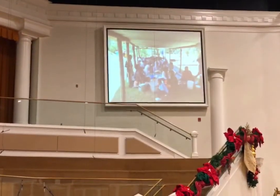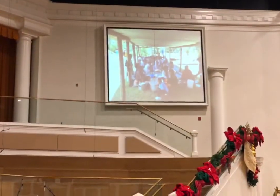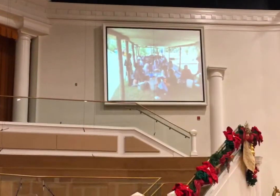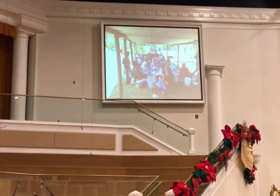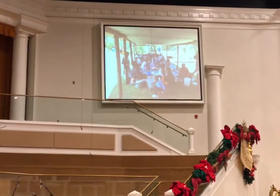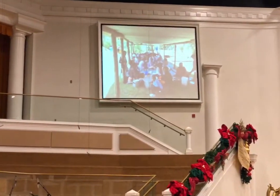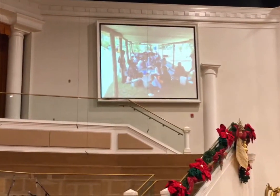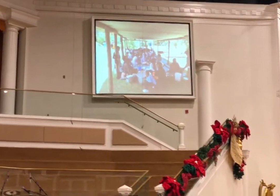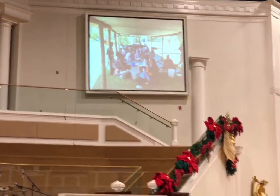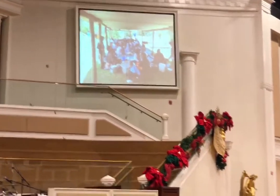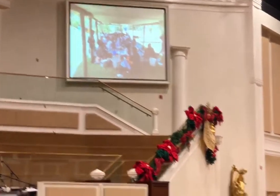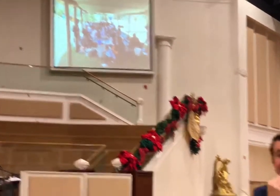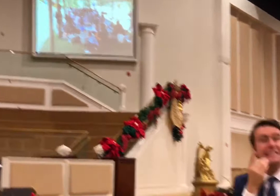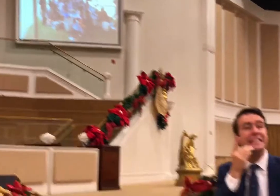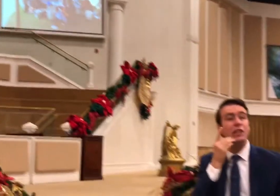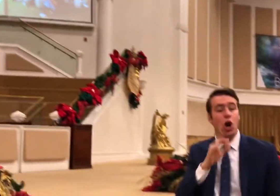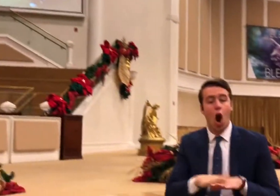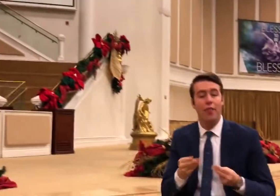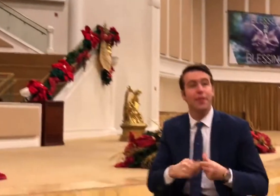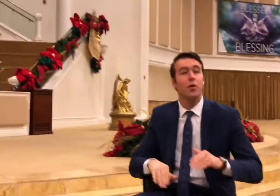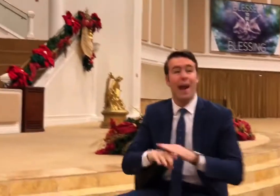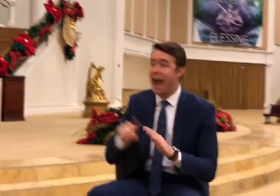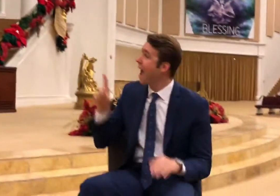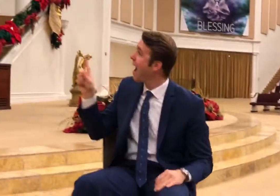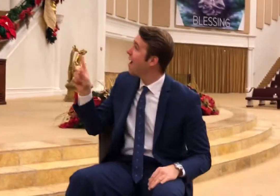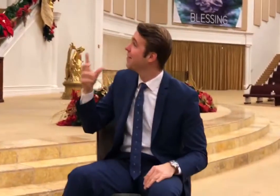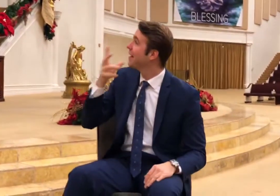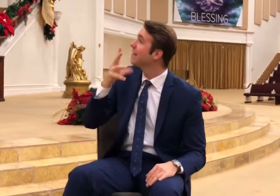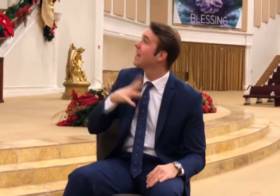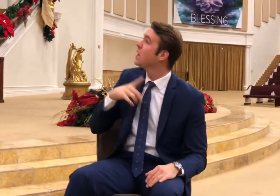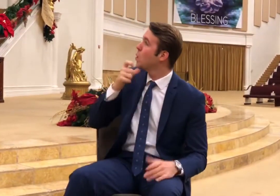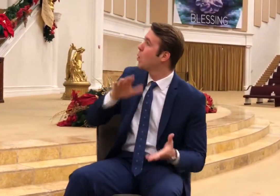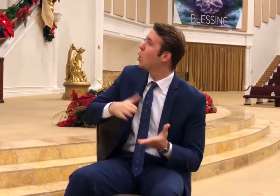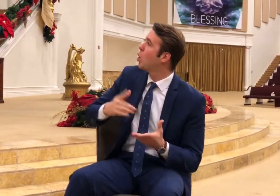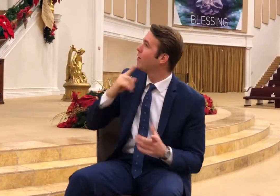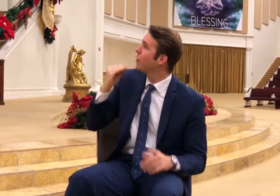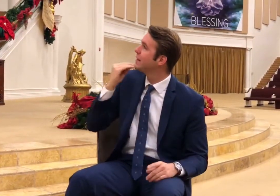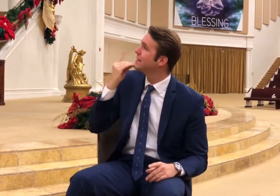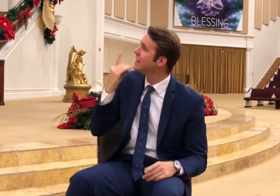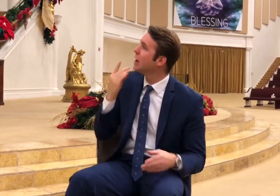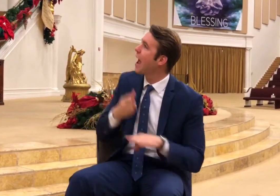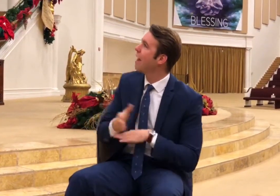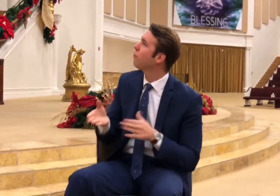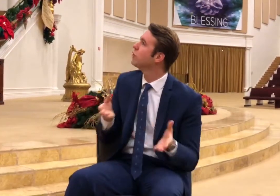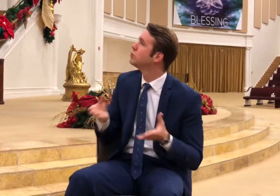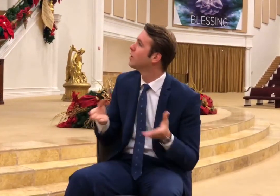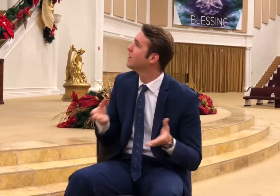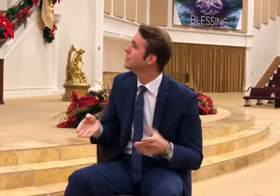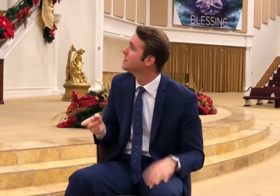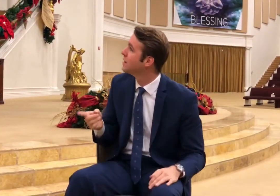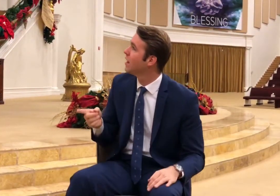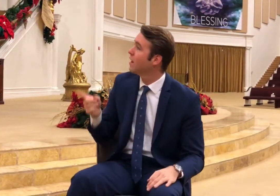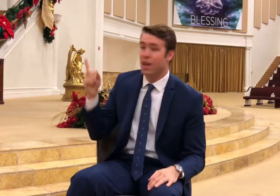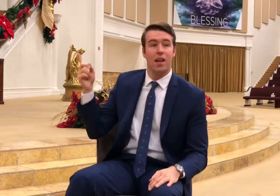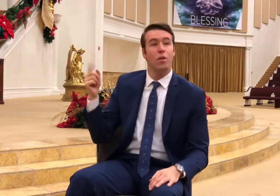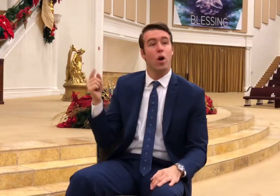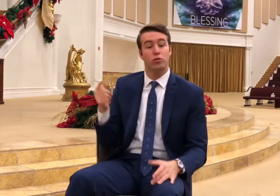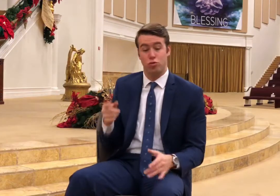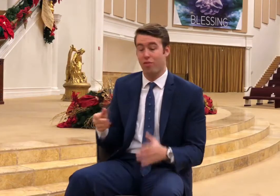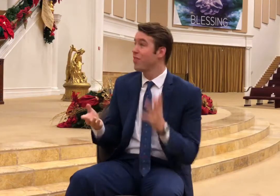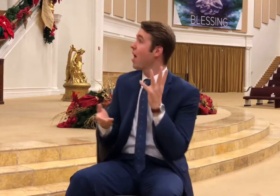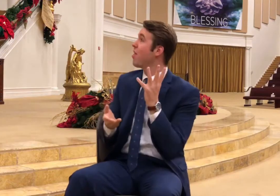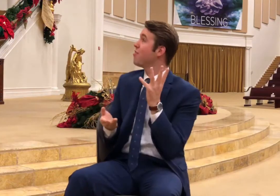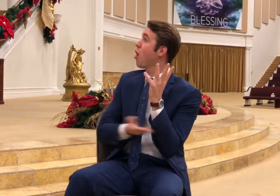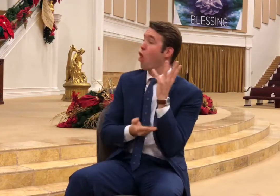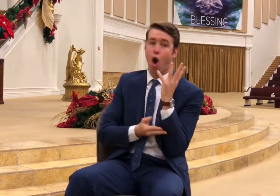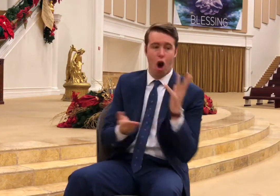this was dinner on the ground. These are the ladies that cooked for the dinner after the service. They hewed those logs.